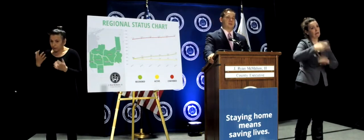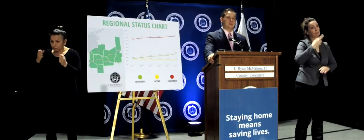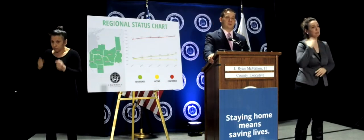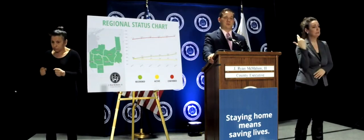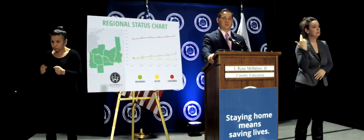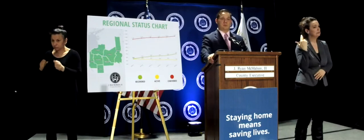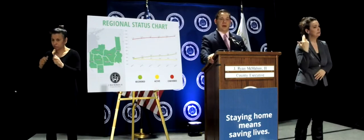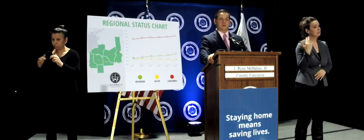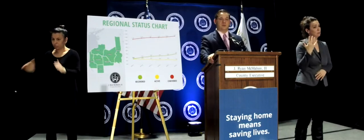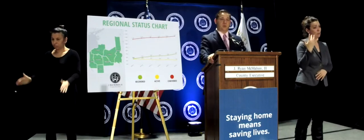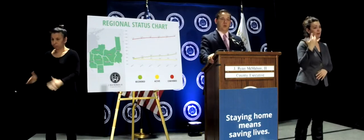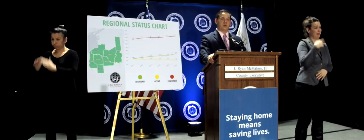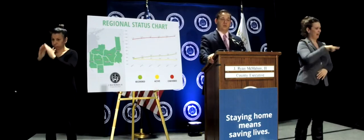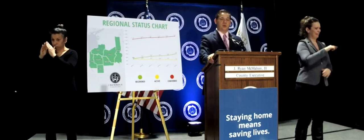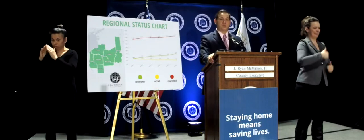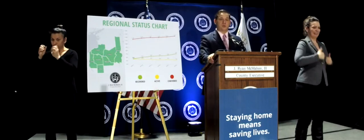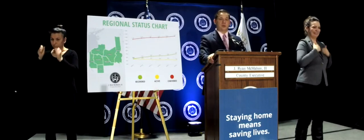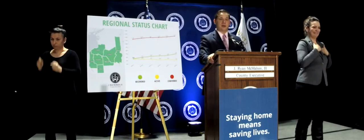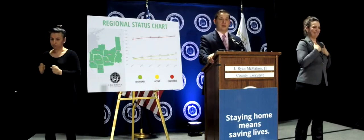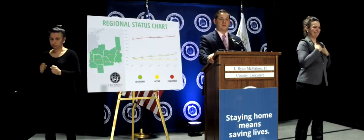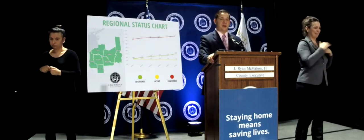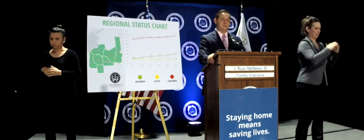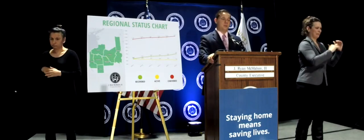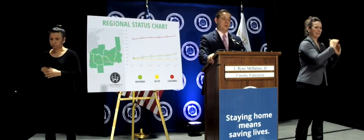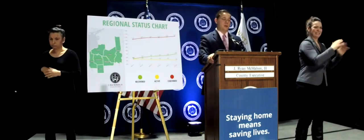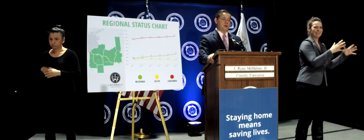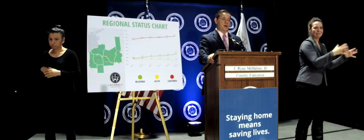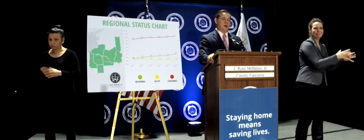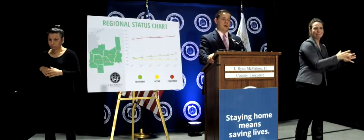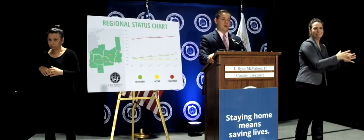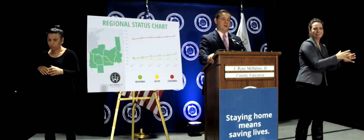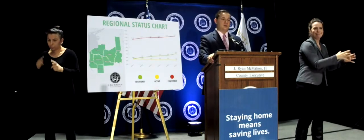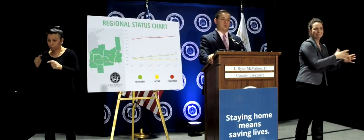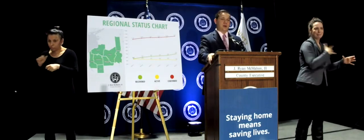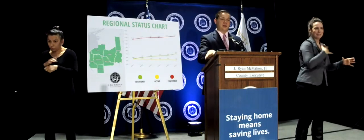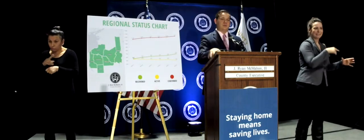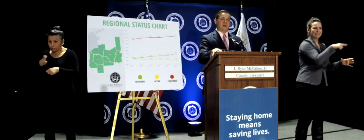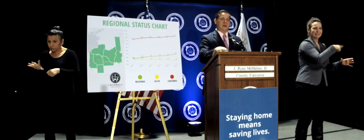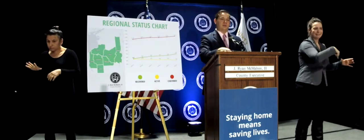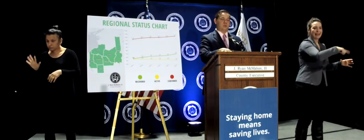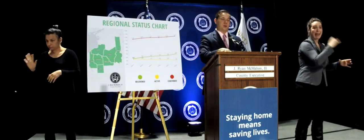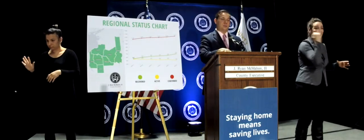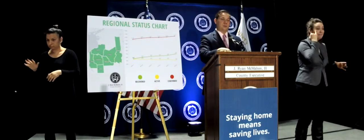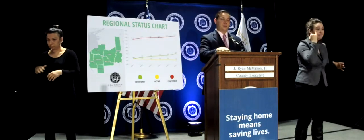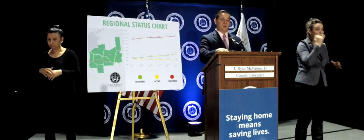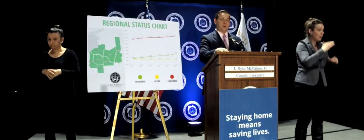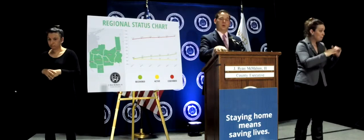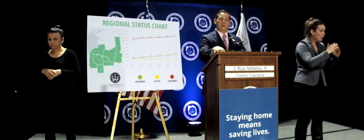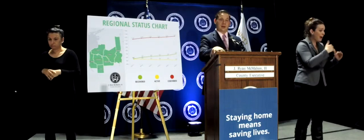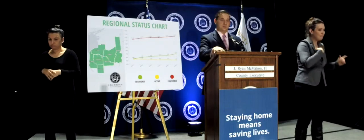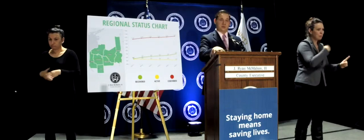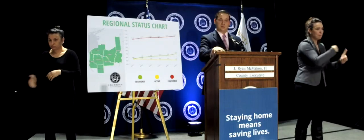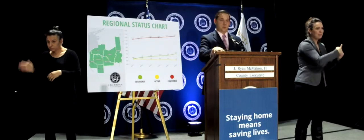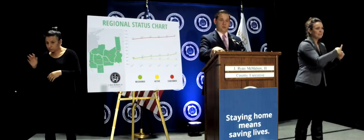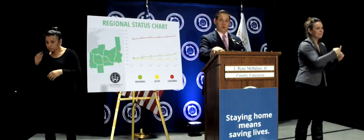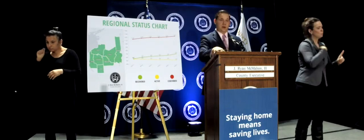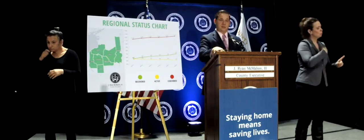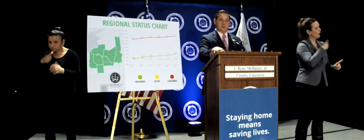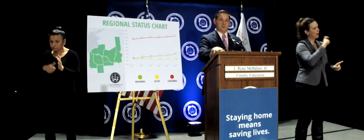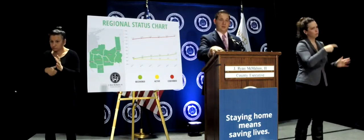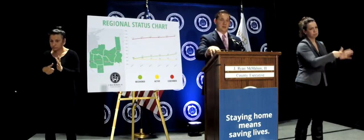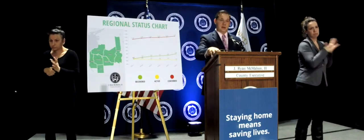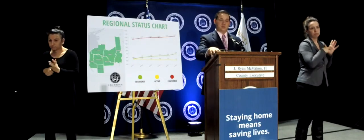been positives? If there's been positives, we go there first and we identify it. And so we're identifying everybody, and then we're going to the next one when